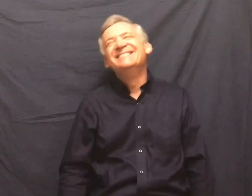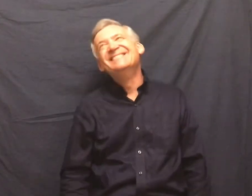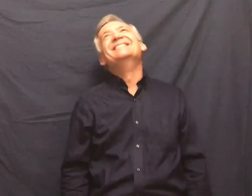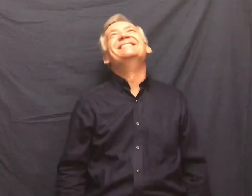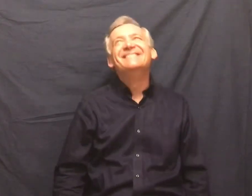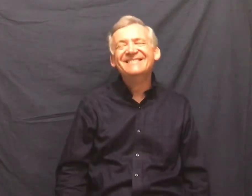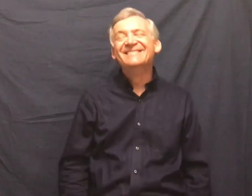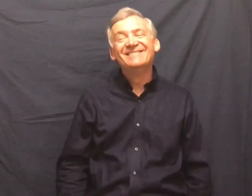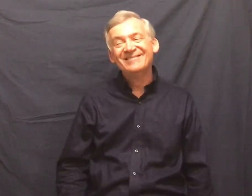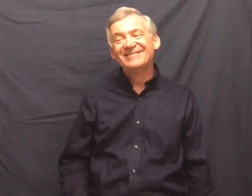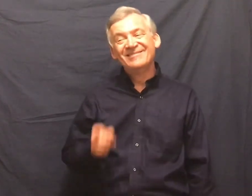You ain't that kind.